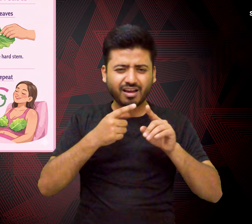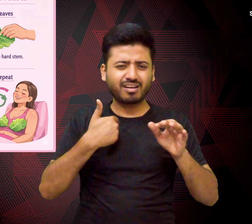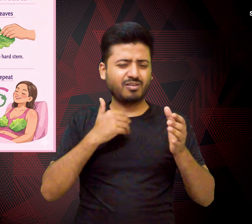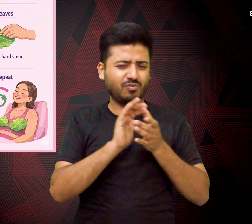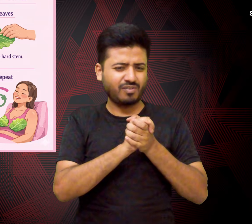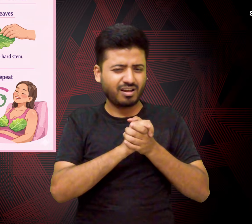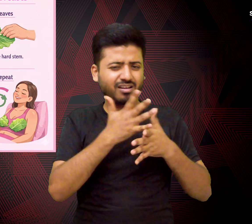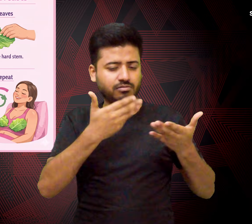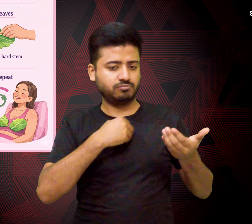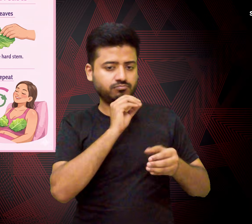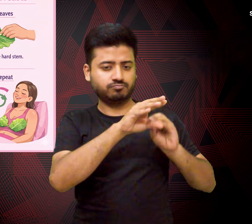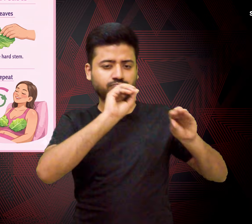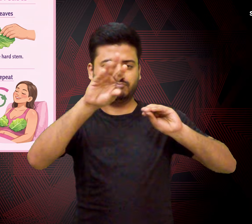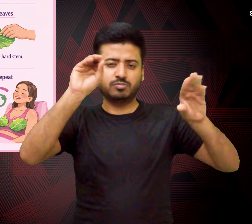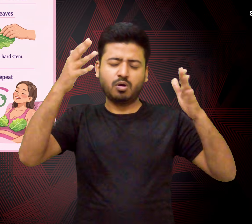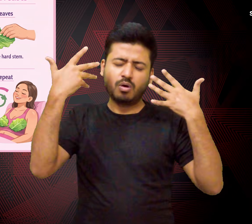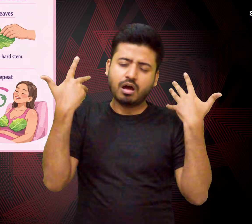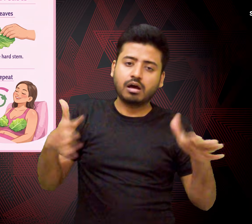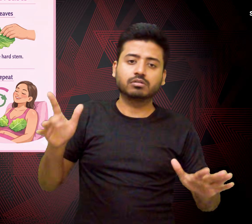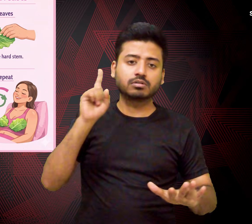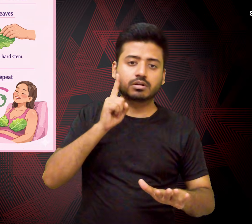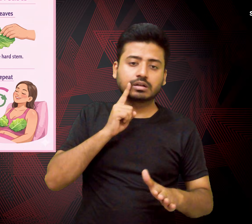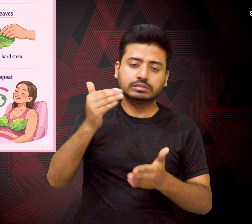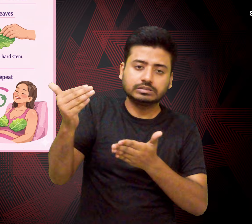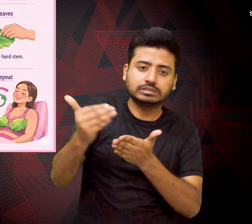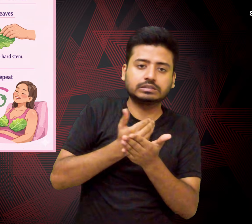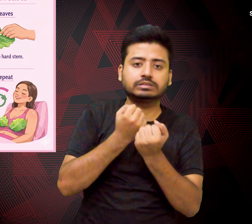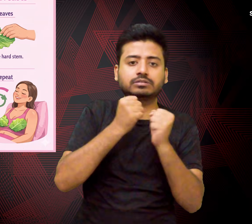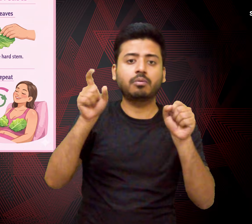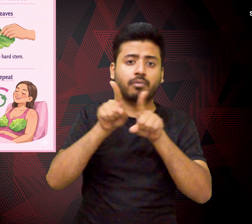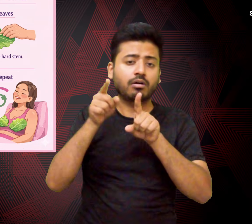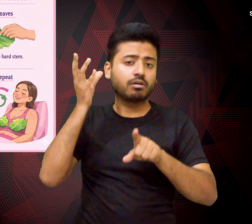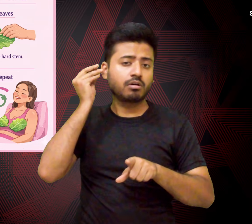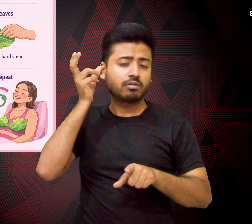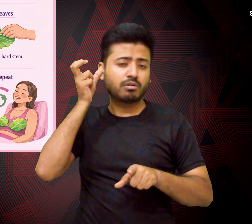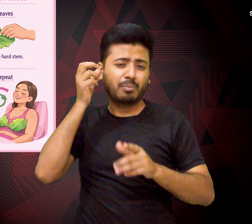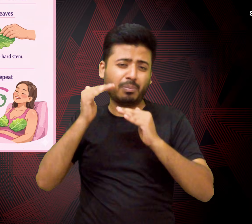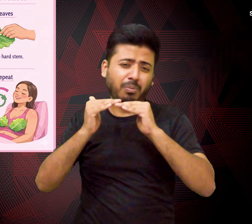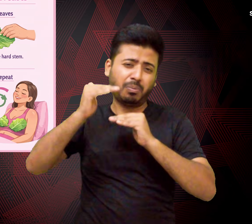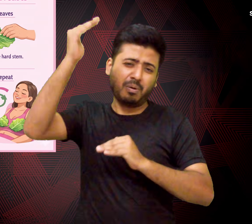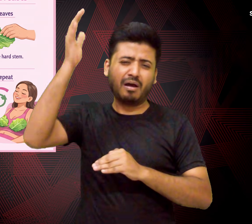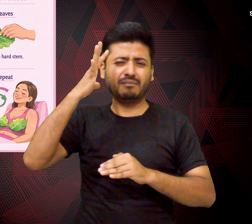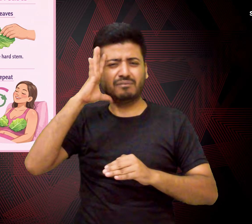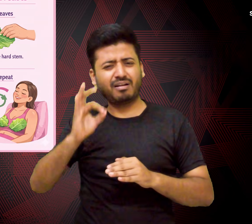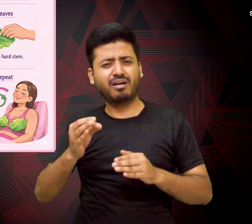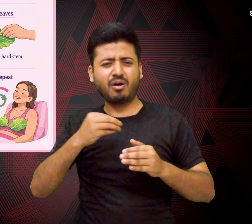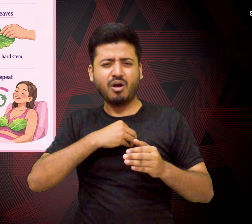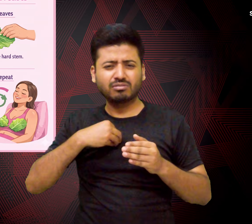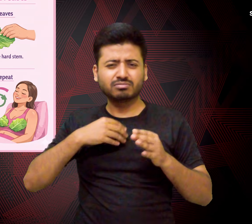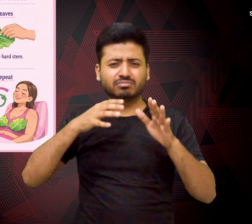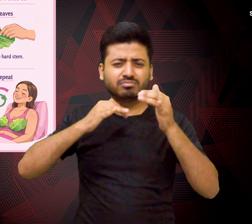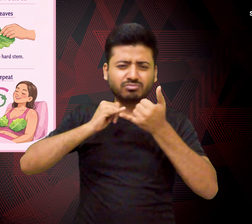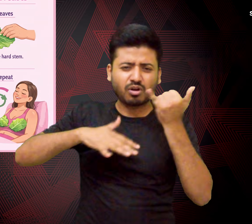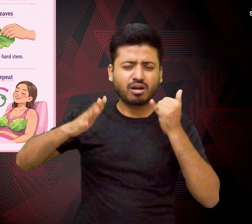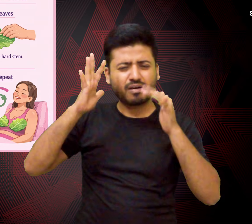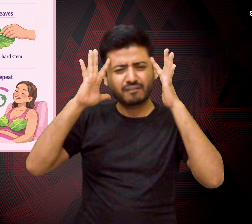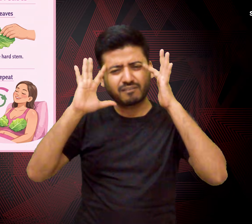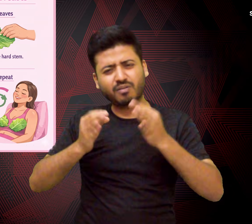behind it. While many moms swear by it, some experts believe the benefit comes more from the cold compress effect rather than the cabbage